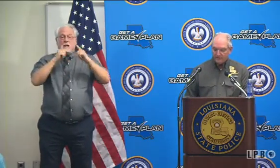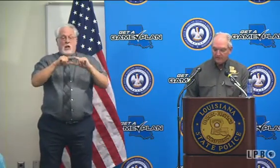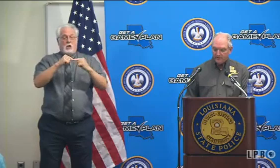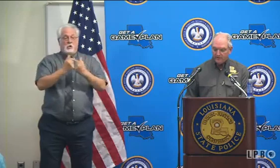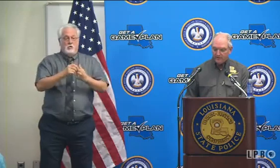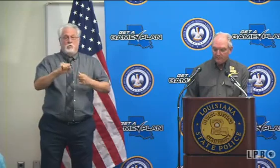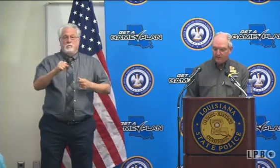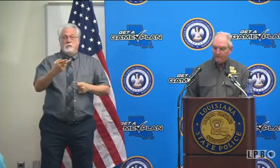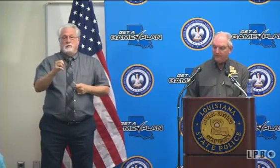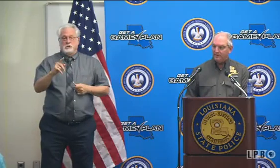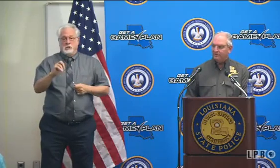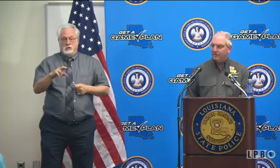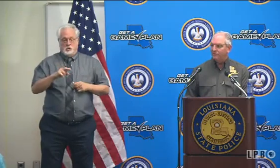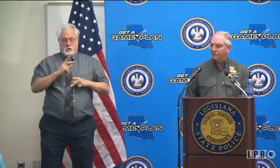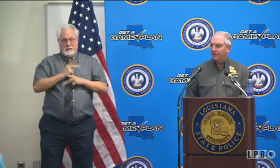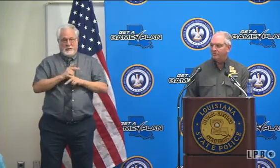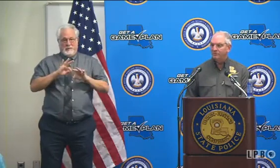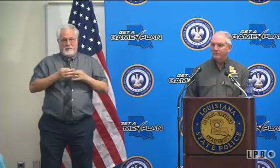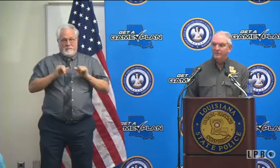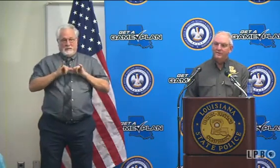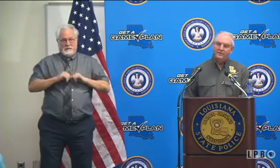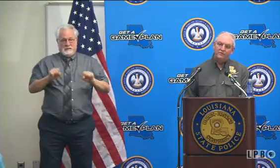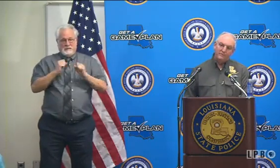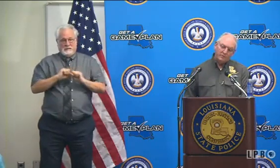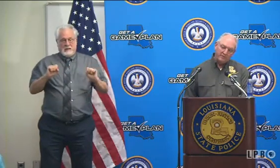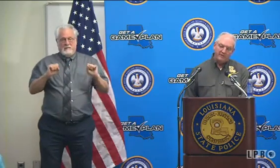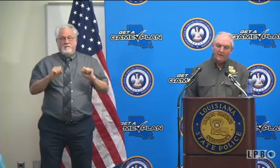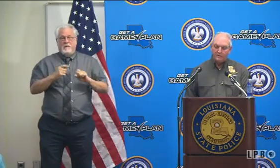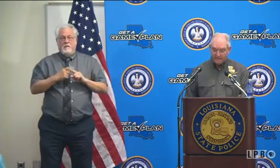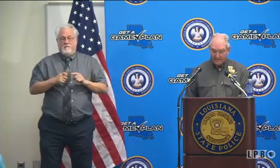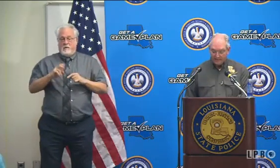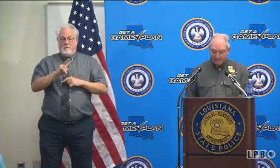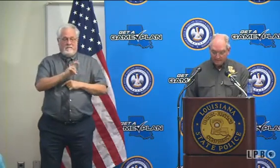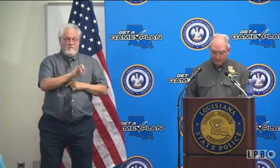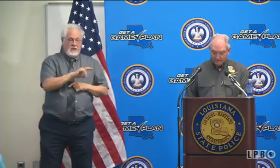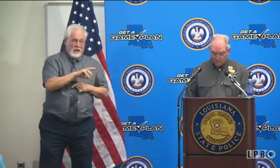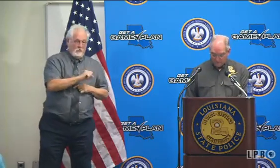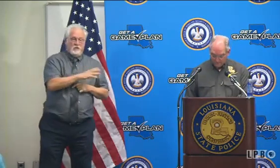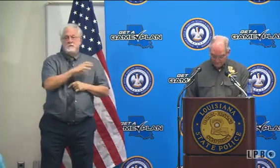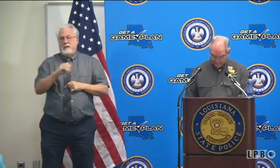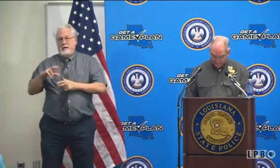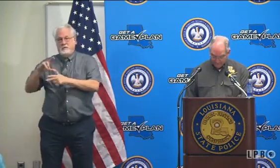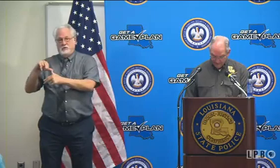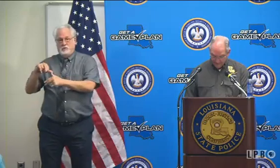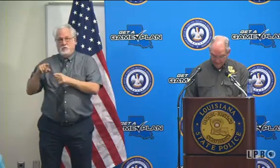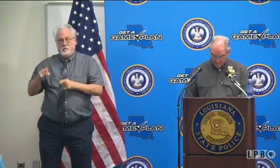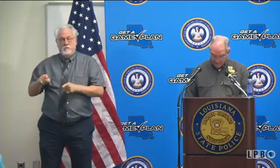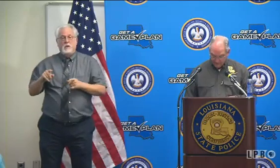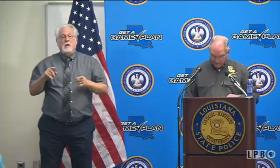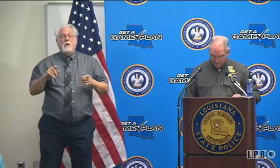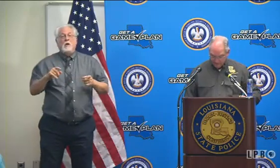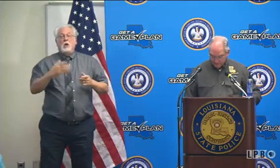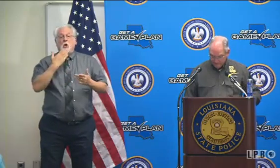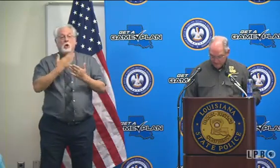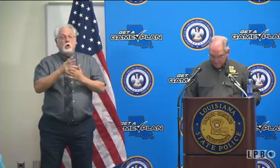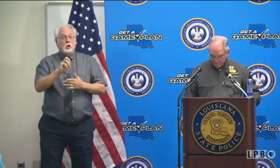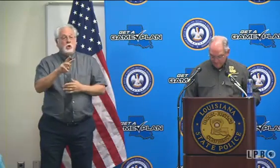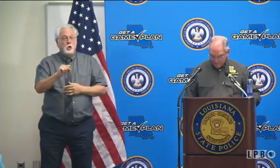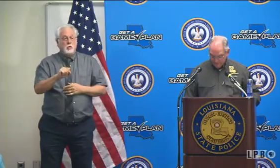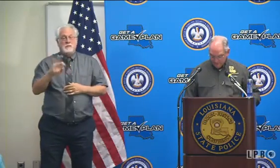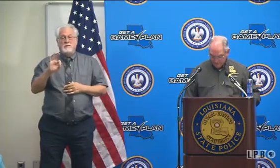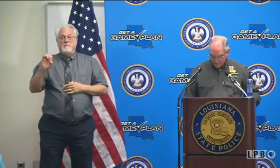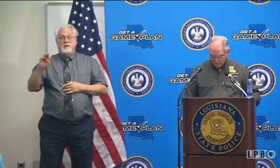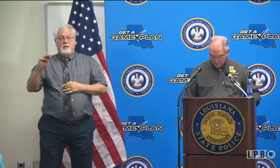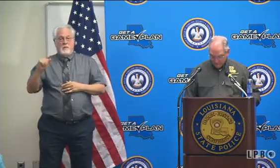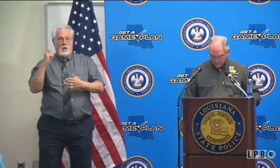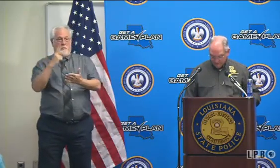sheltering in order to try to keep families as safe as possible from both the virus and the storm. The good news is that FEMA